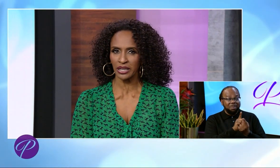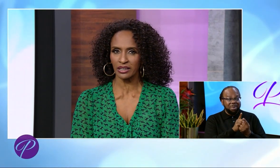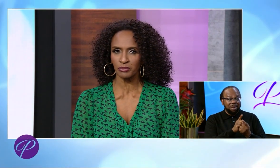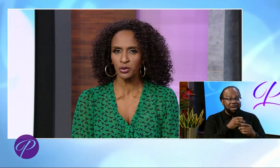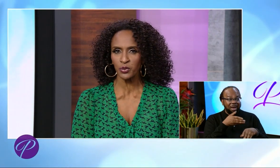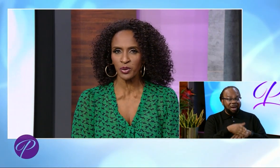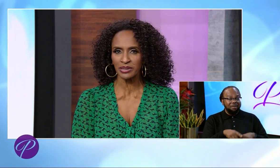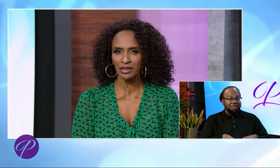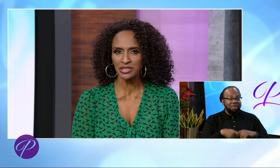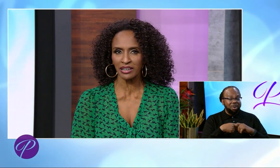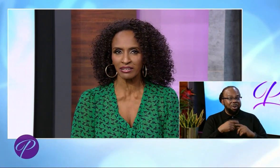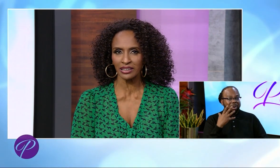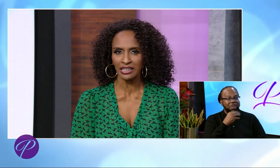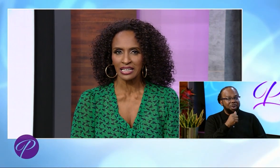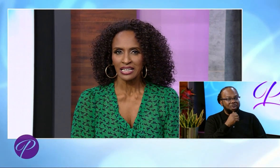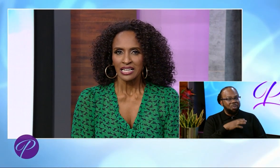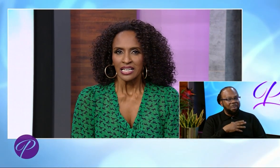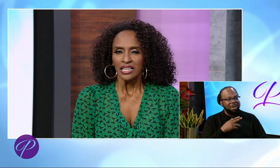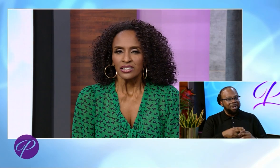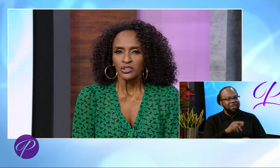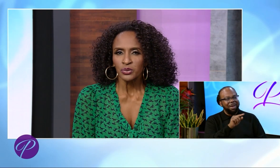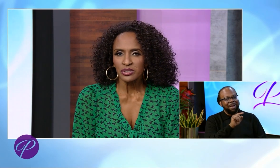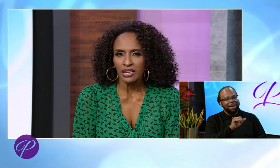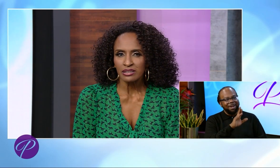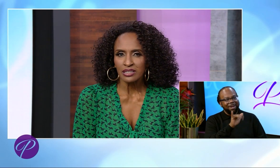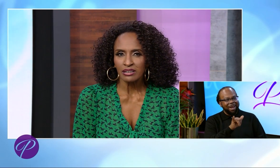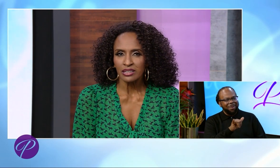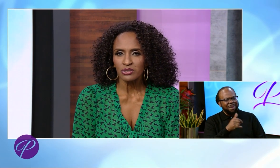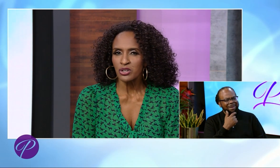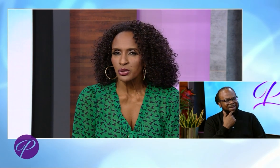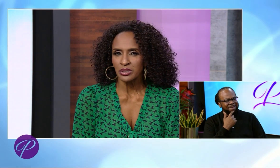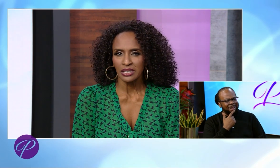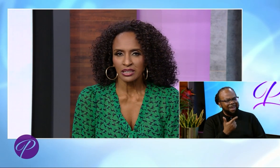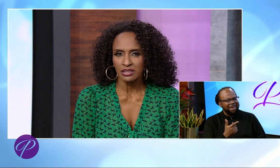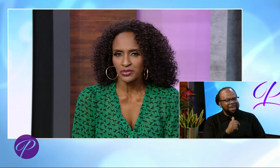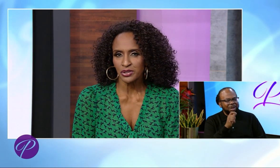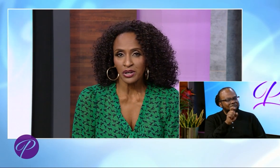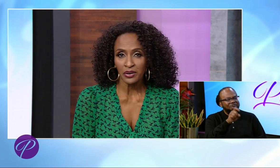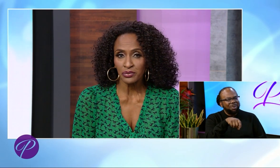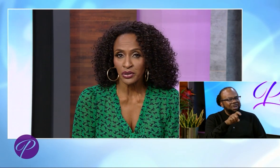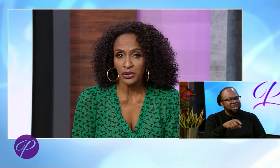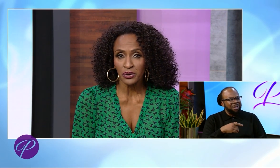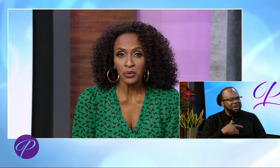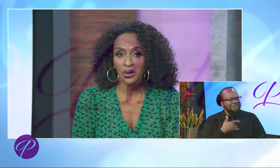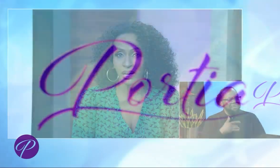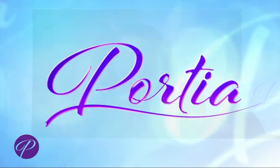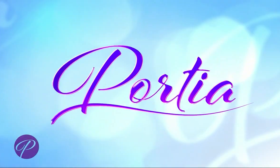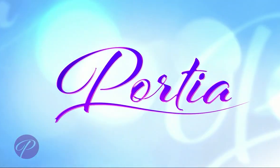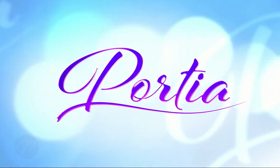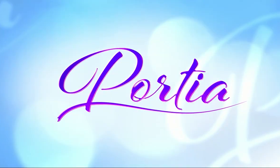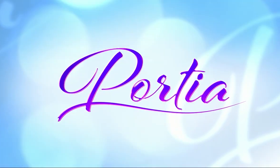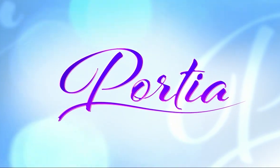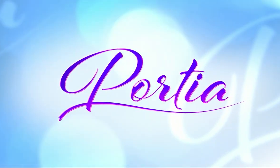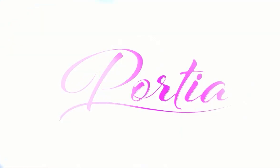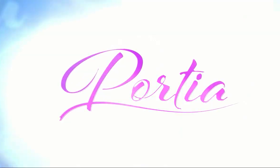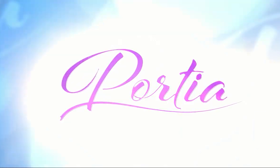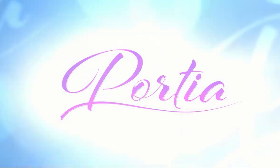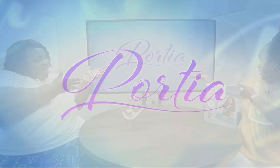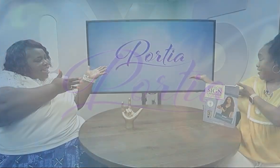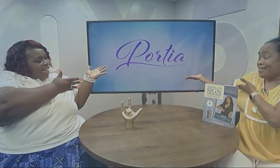a beautiful woman named Terry, who says there is no need to feel sorry for her or others who are hard of hearing.